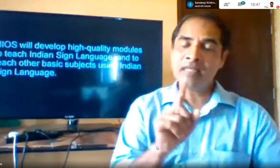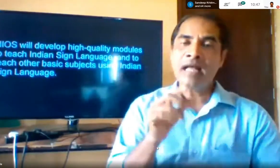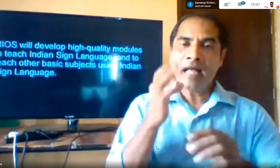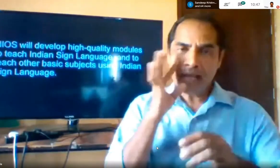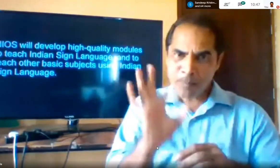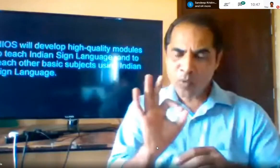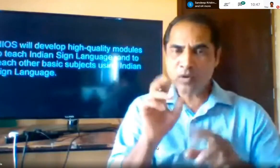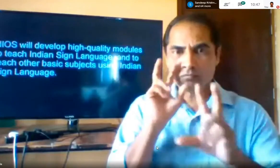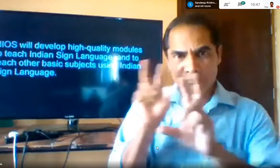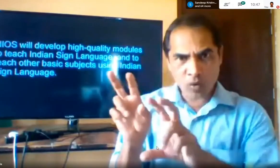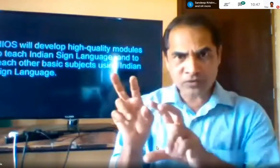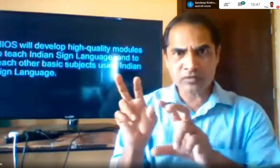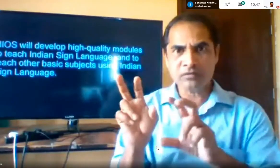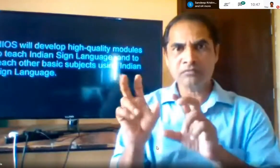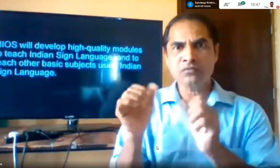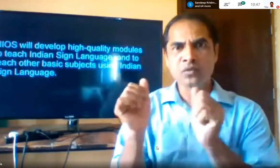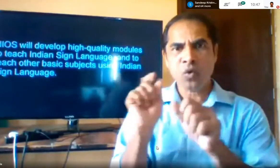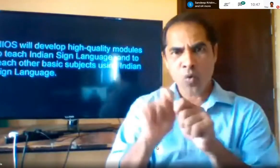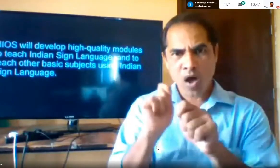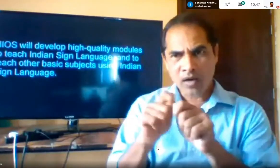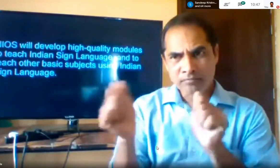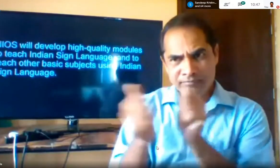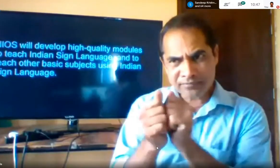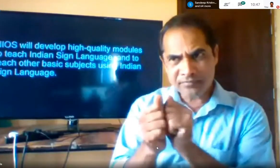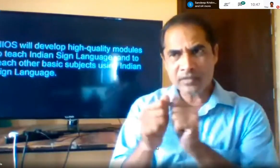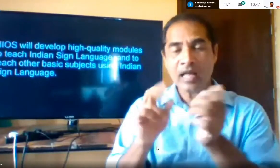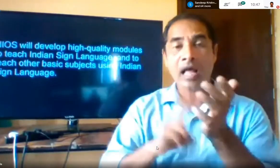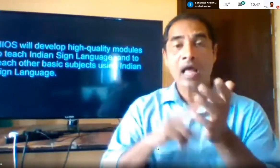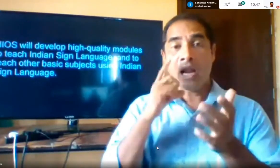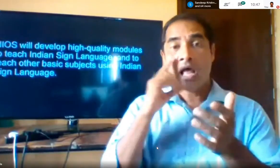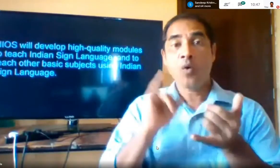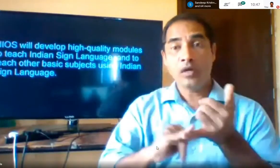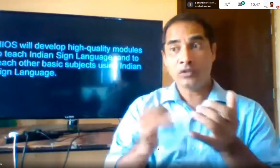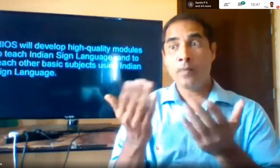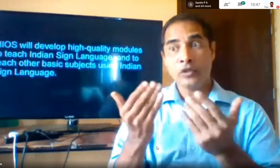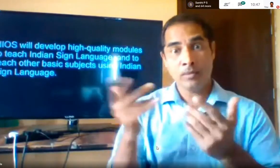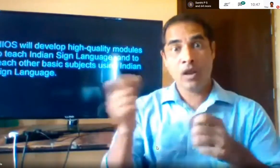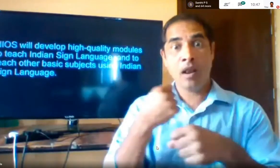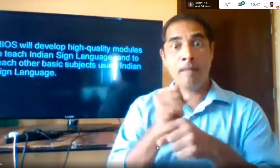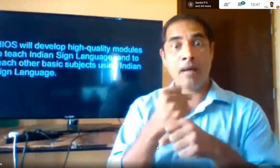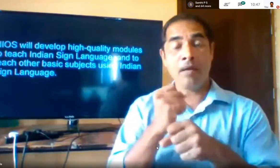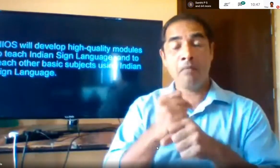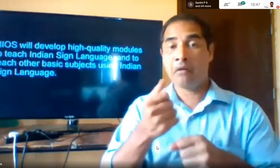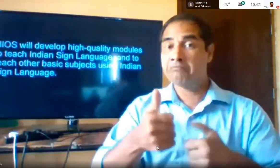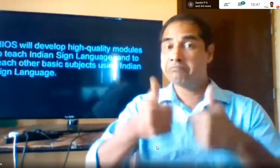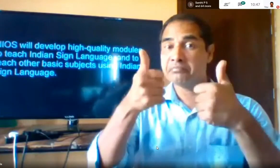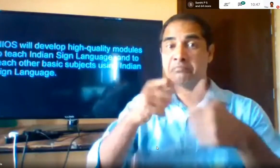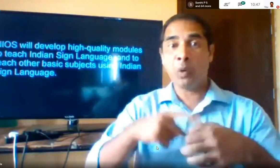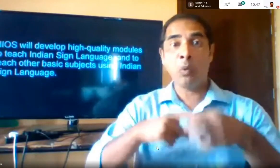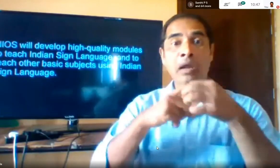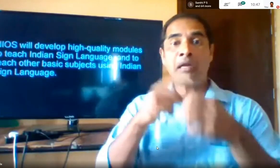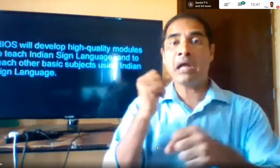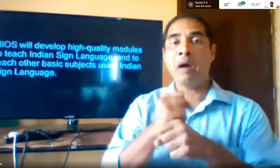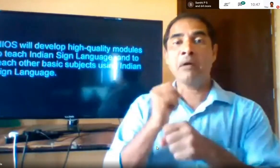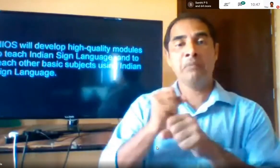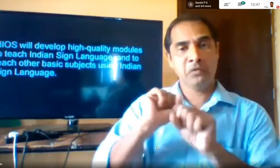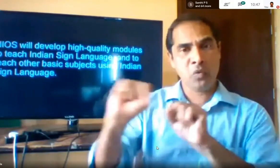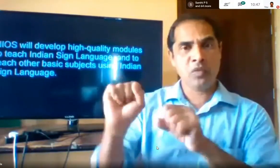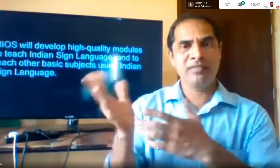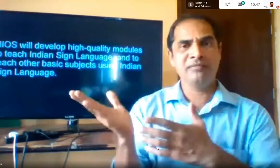So NIOS should not ignore this. They have to focus on the Indian Sign Language modules and also the other subject modules. They have